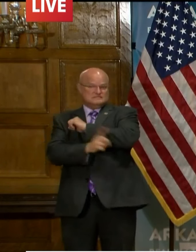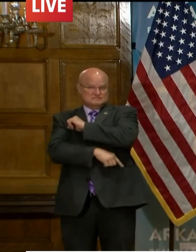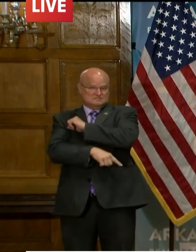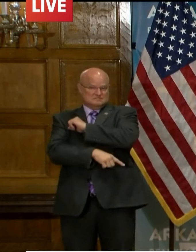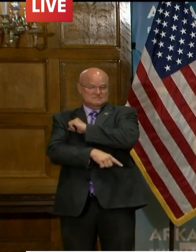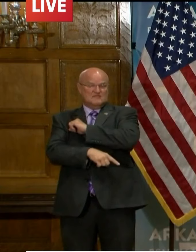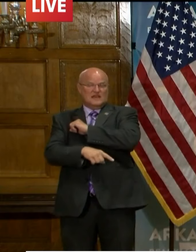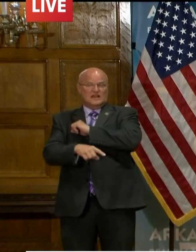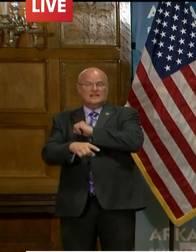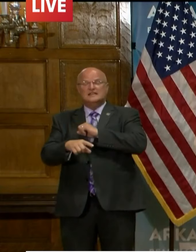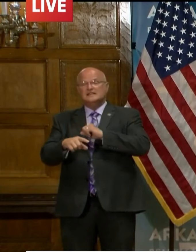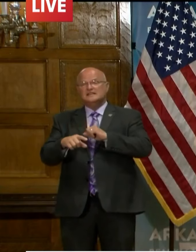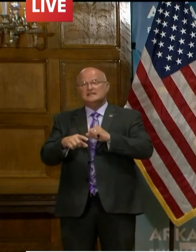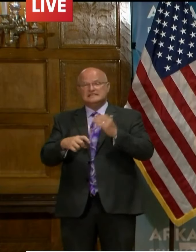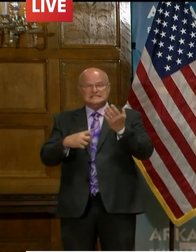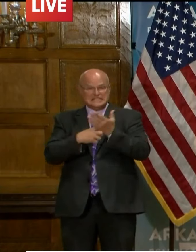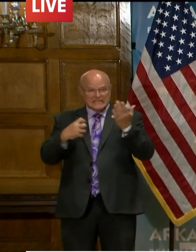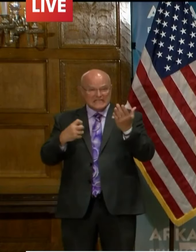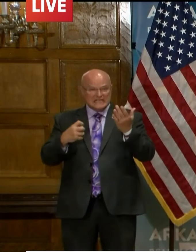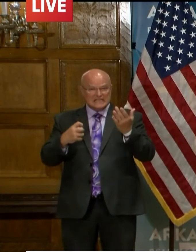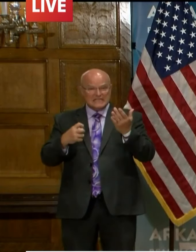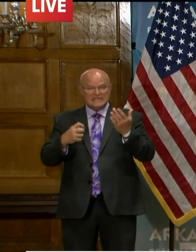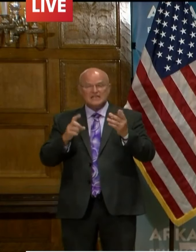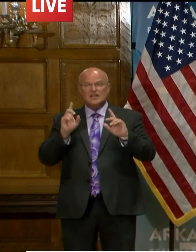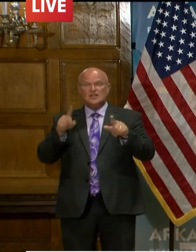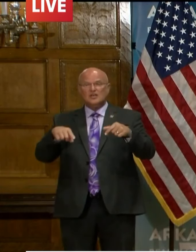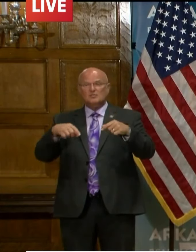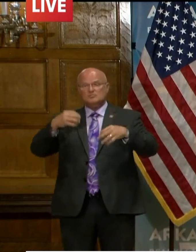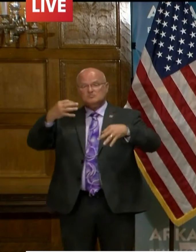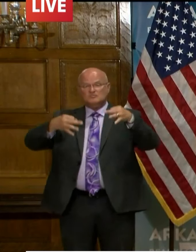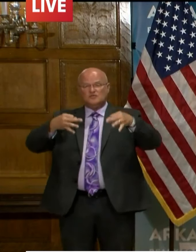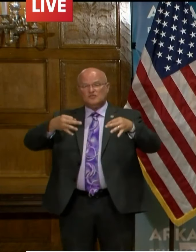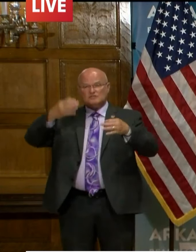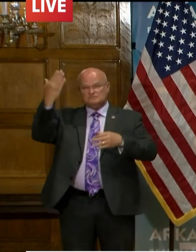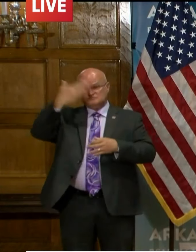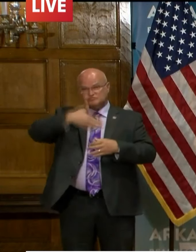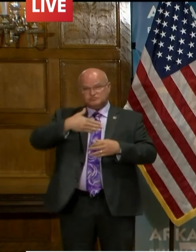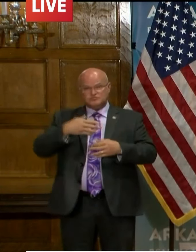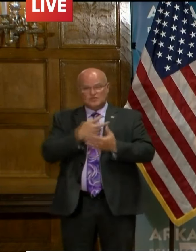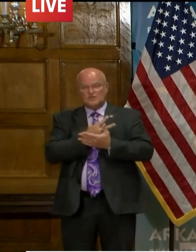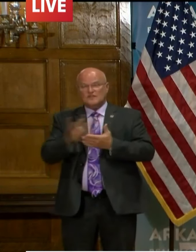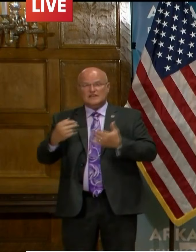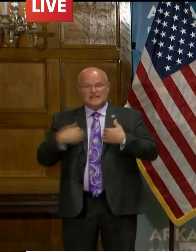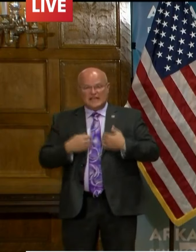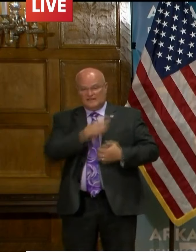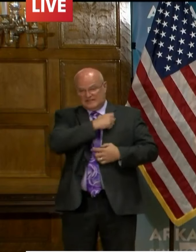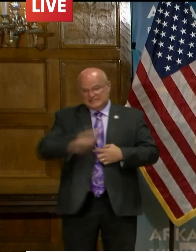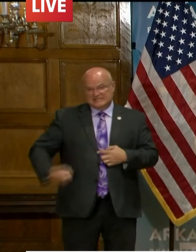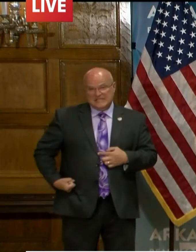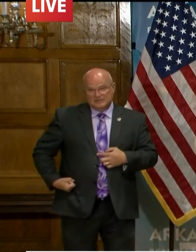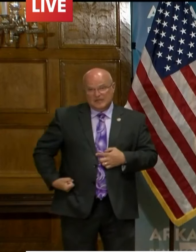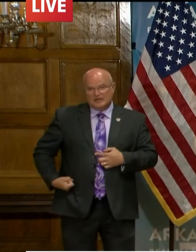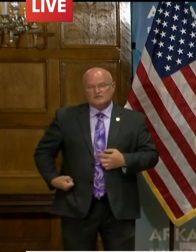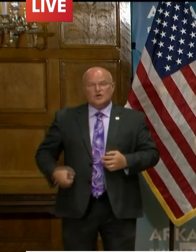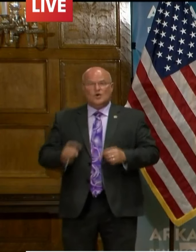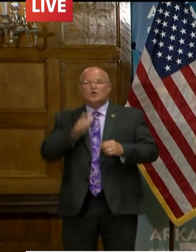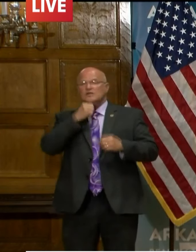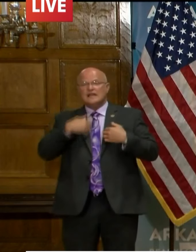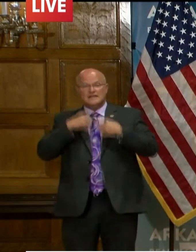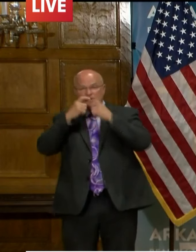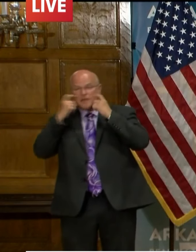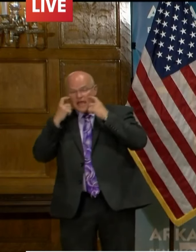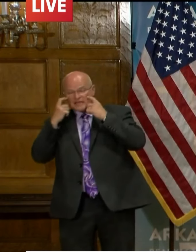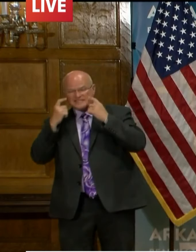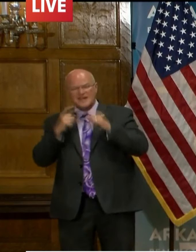a citation, a fine in court, you might have to go for a municipal judge if you fail to have a seat belt or if you fail to have a